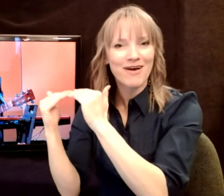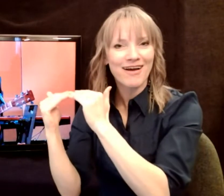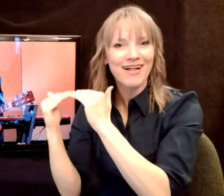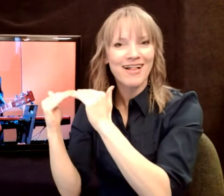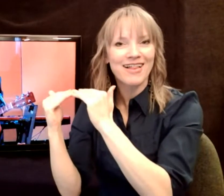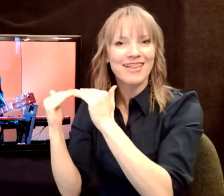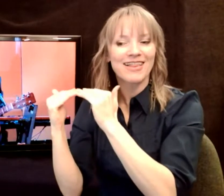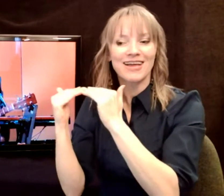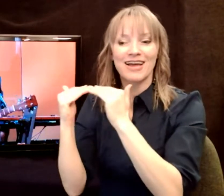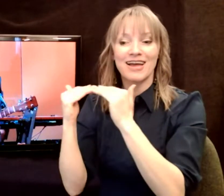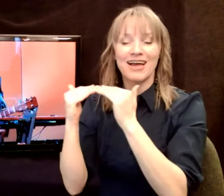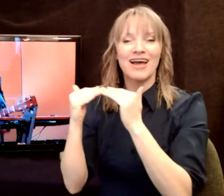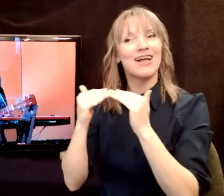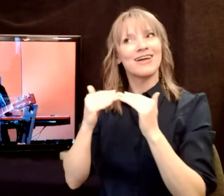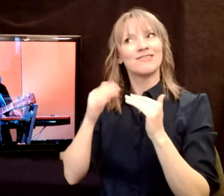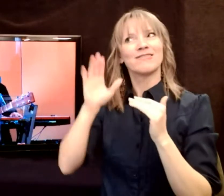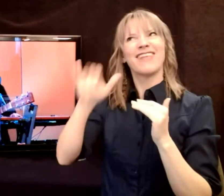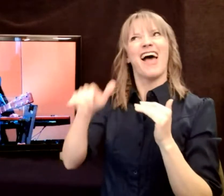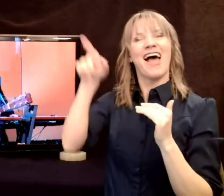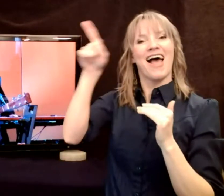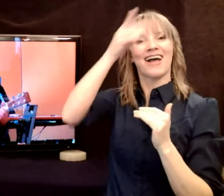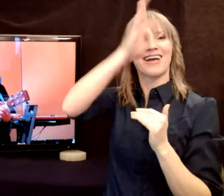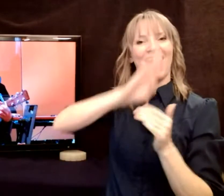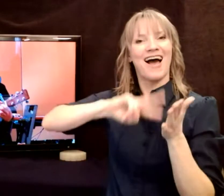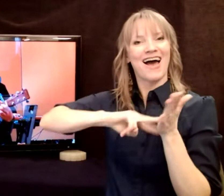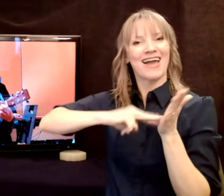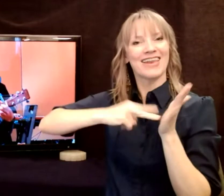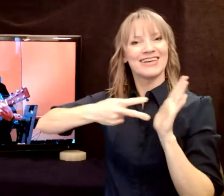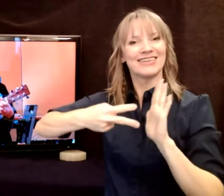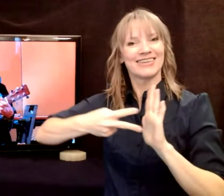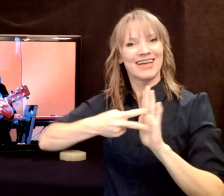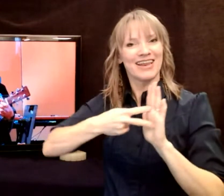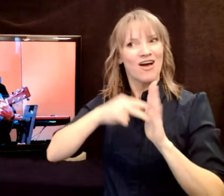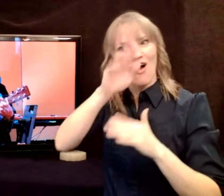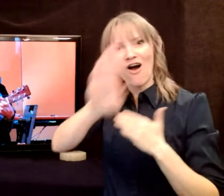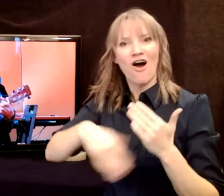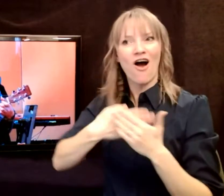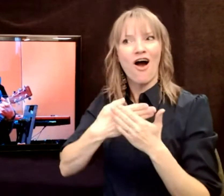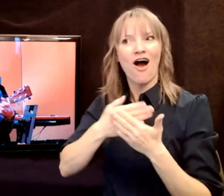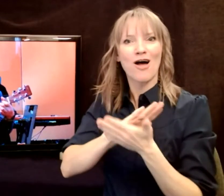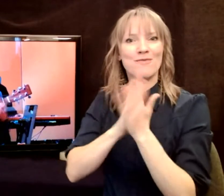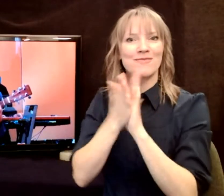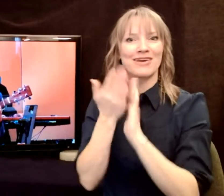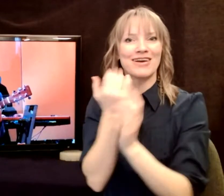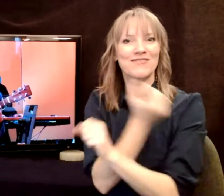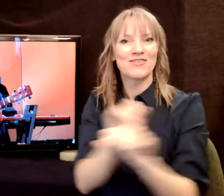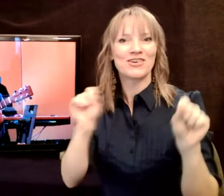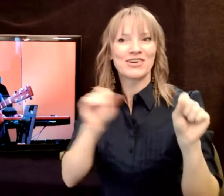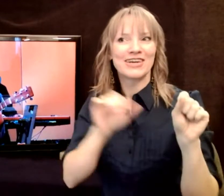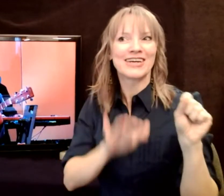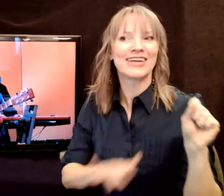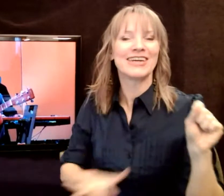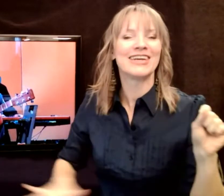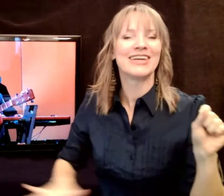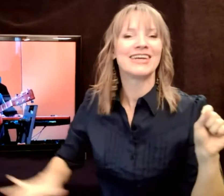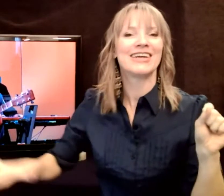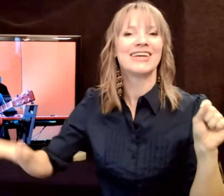In the way that God intended. That all would be free. But oh, there's